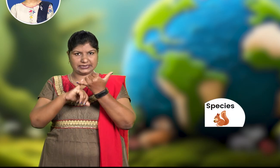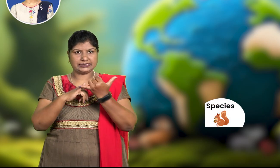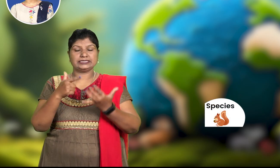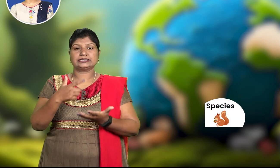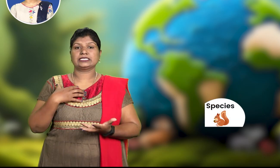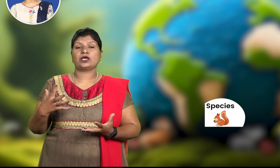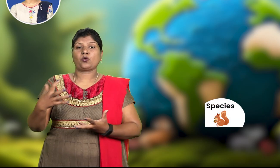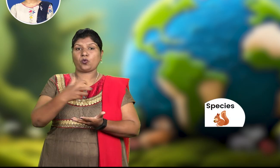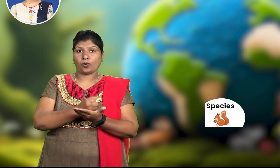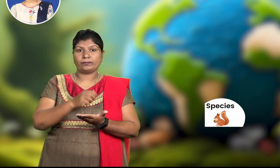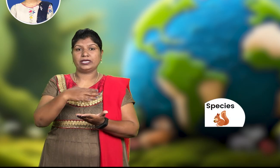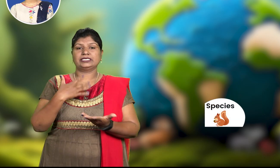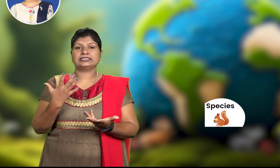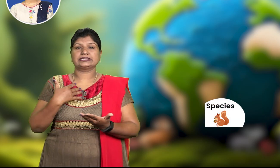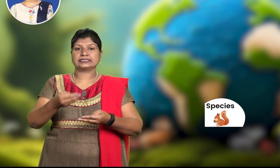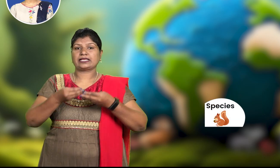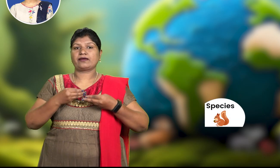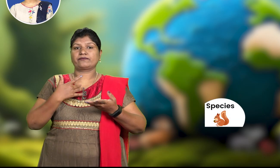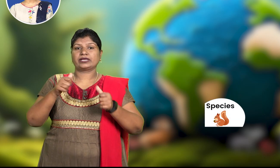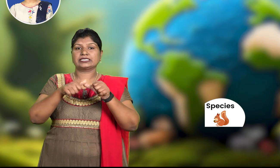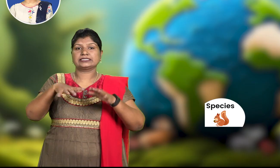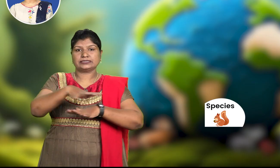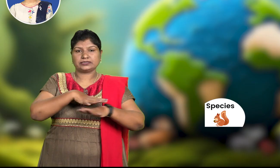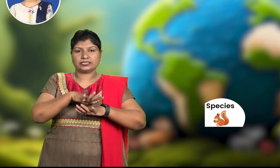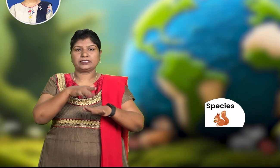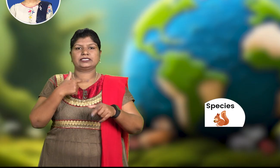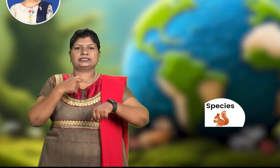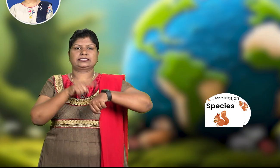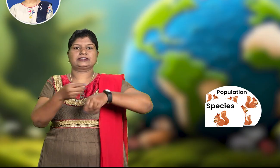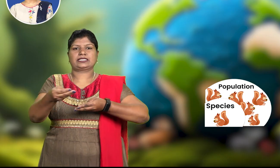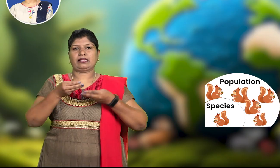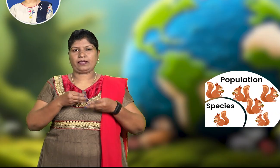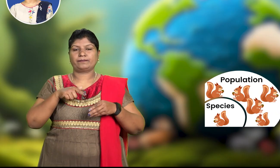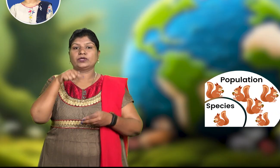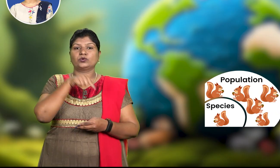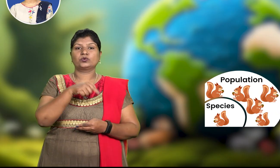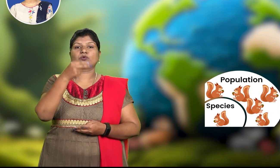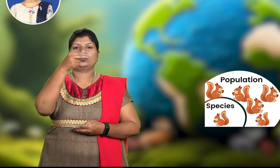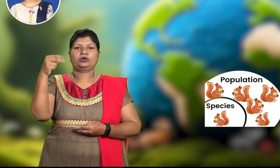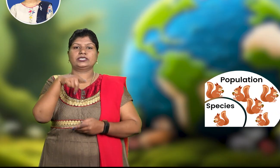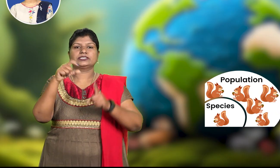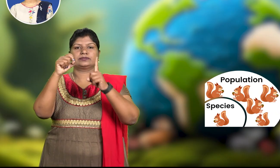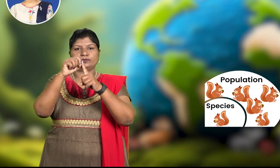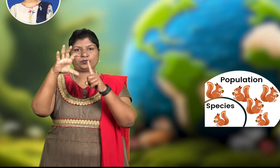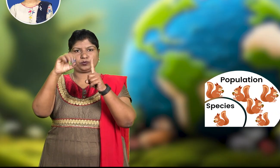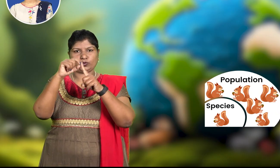occupying a given area at a given time is called population.